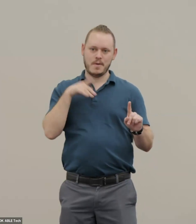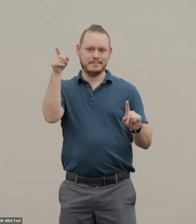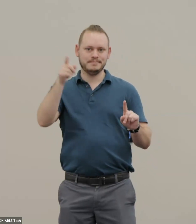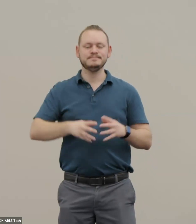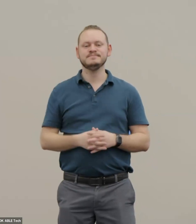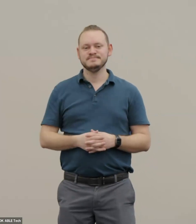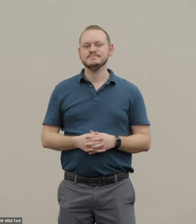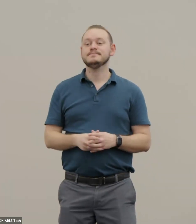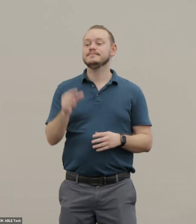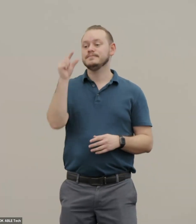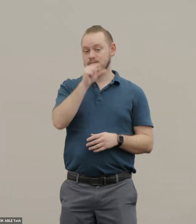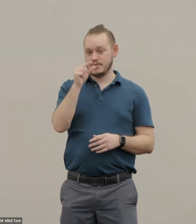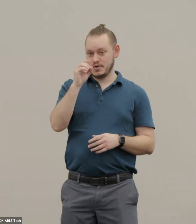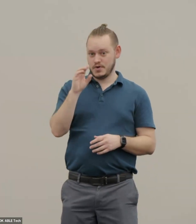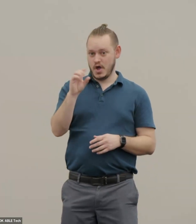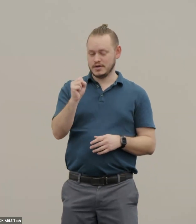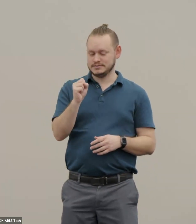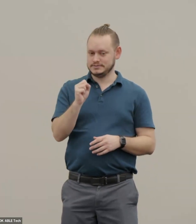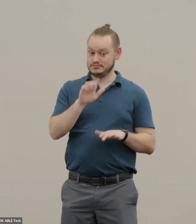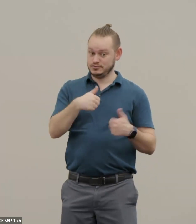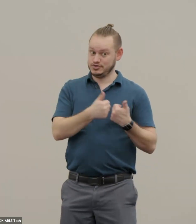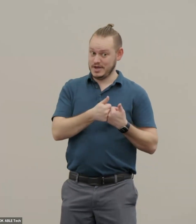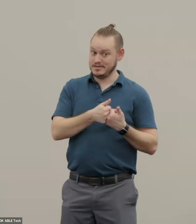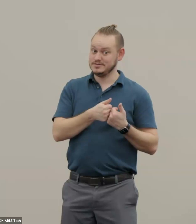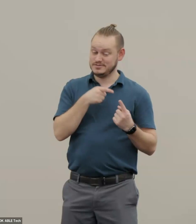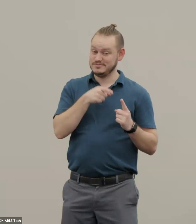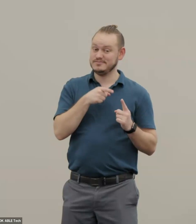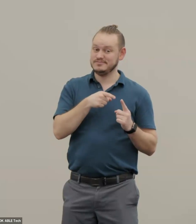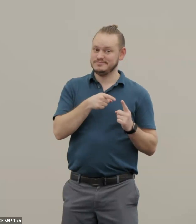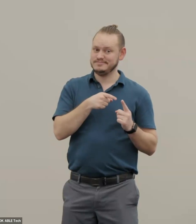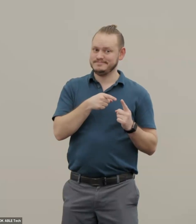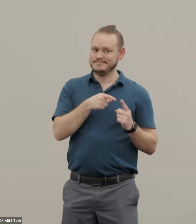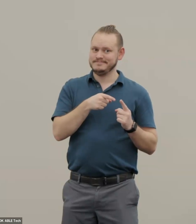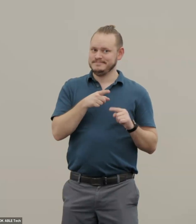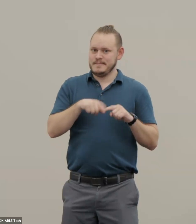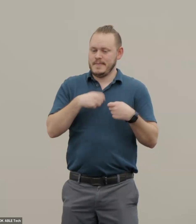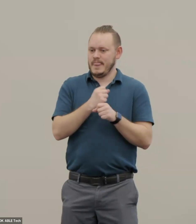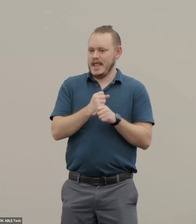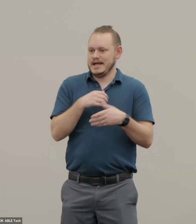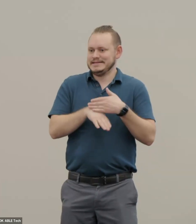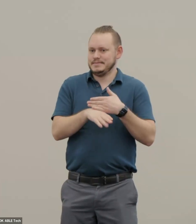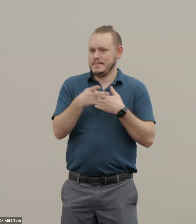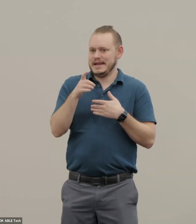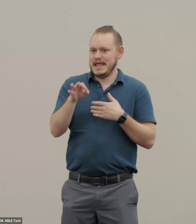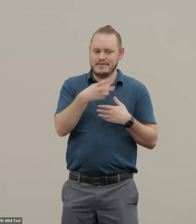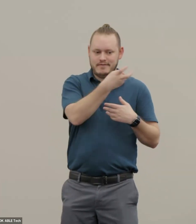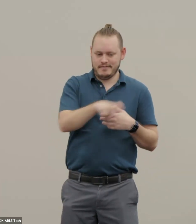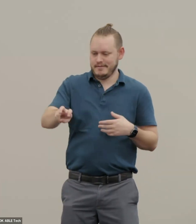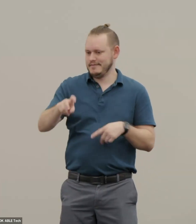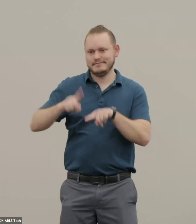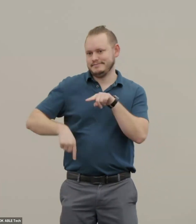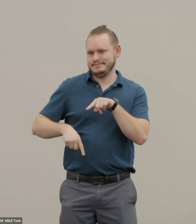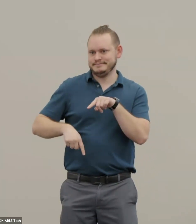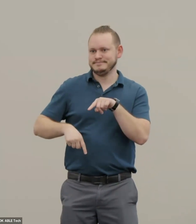So Google Docs, right? The challenge with Google Docs is there's no way to make an accessible PDF from a Google